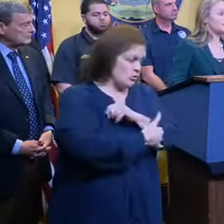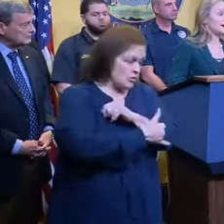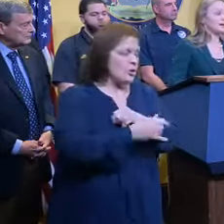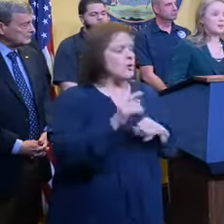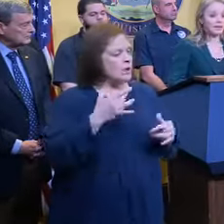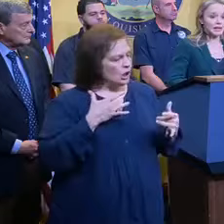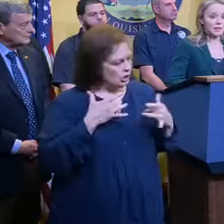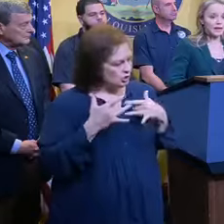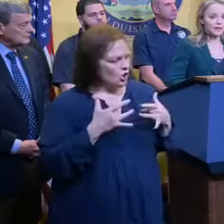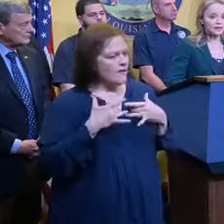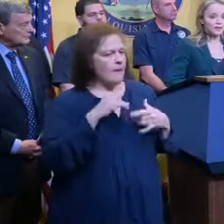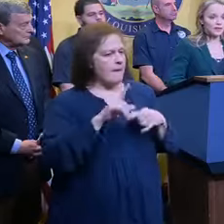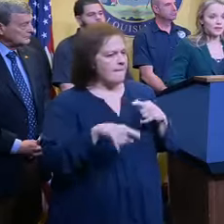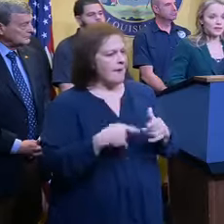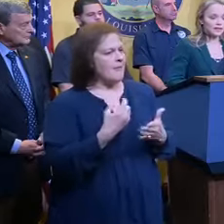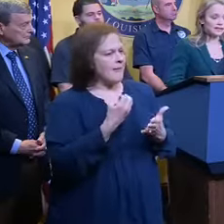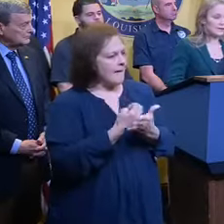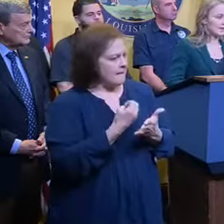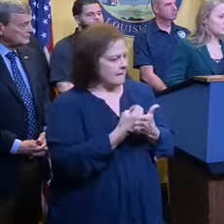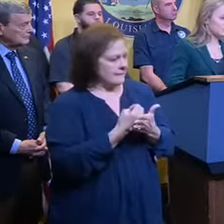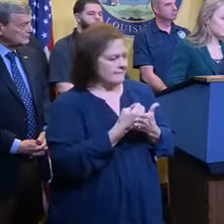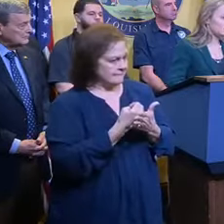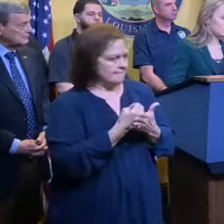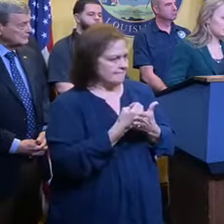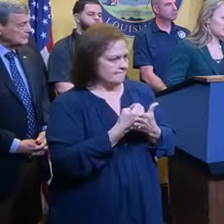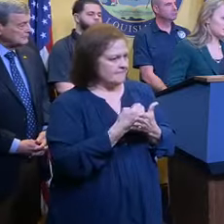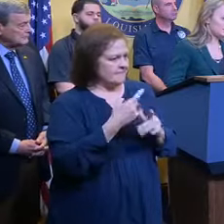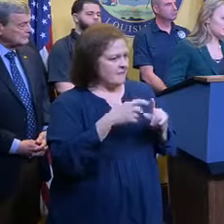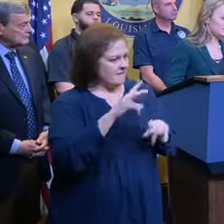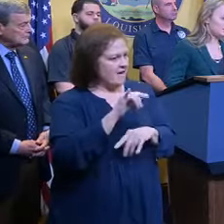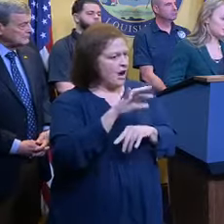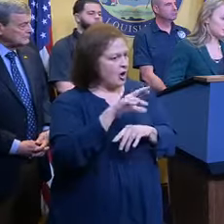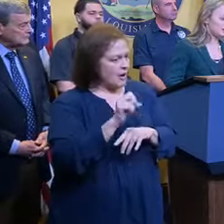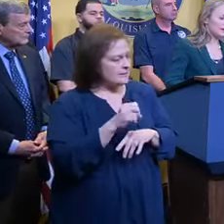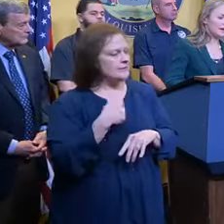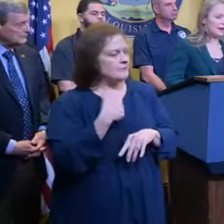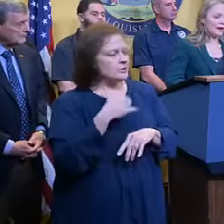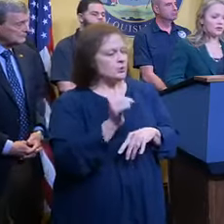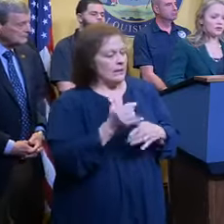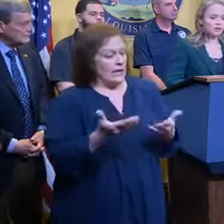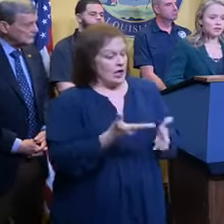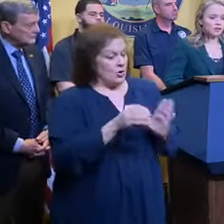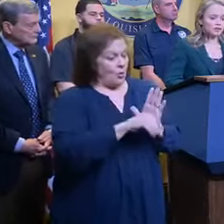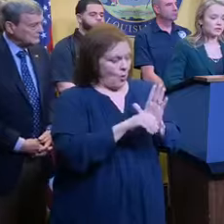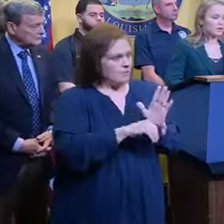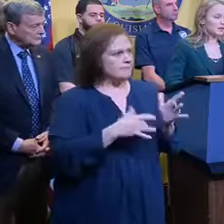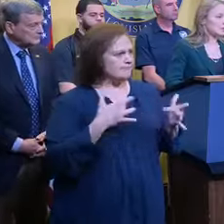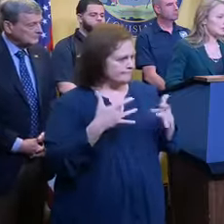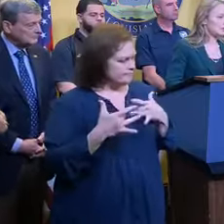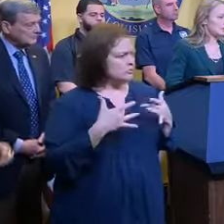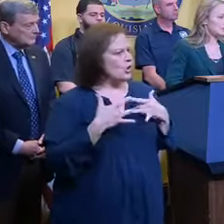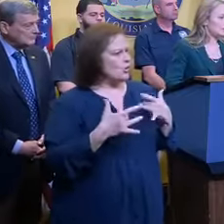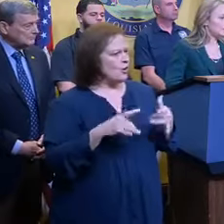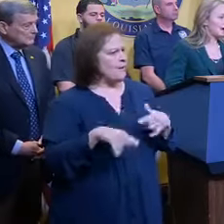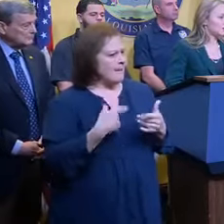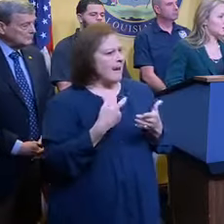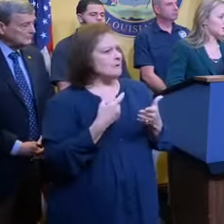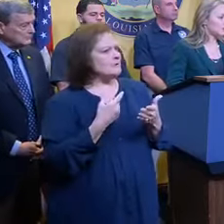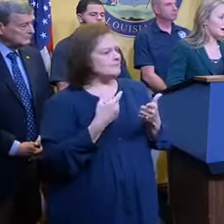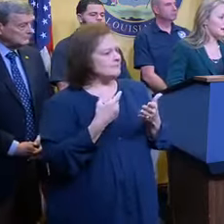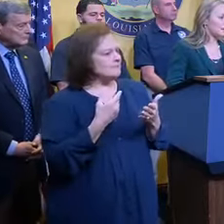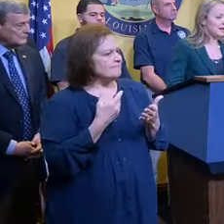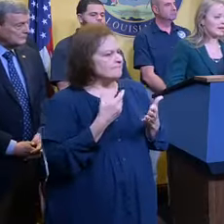concerned about the economic impacts of COVID-19, and we certainly are here in the city of New Orleans. We're certainly concerned about the potential